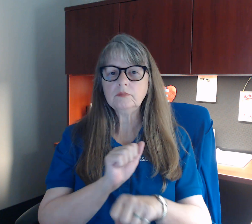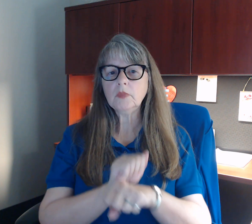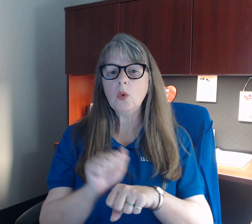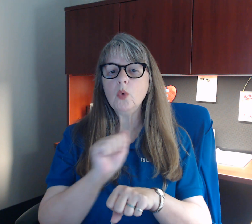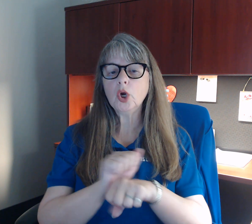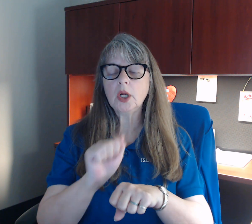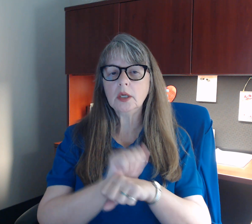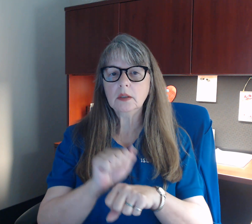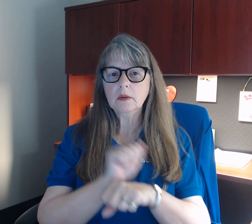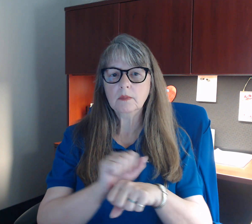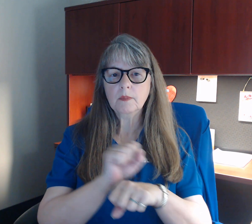Work.